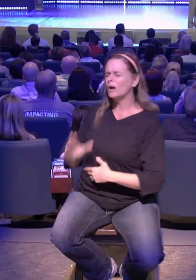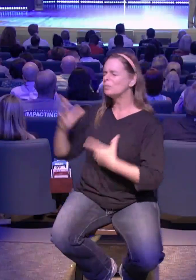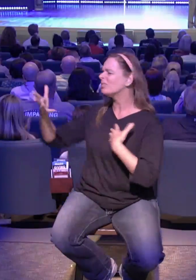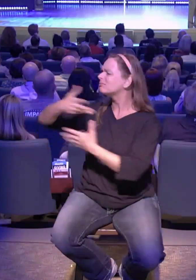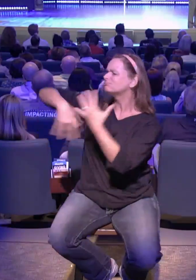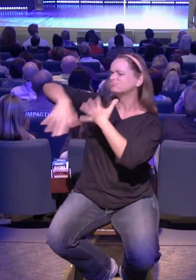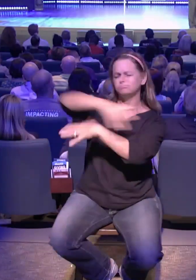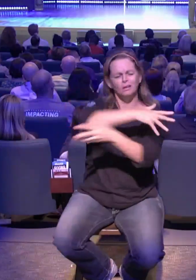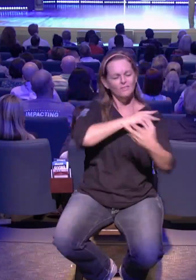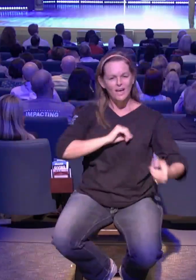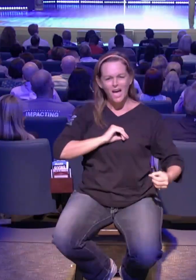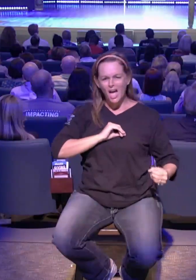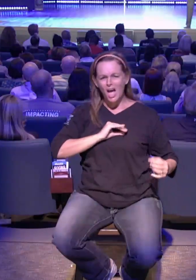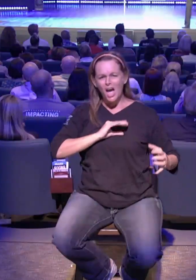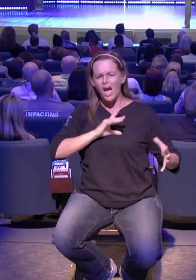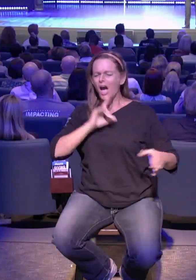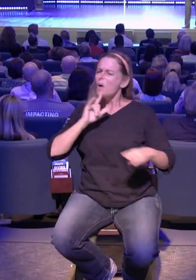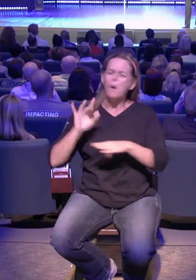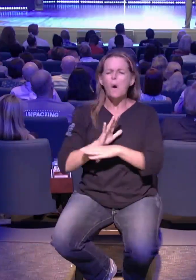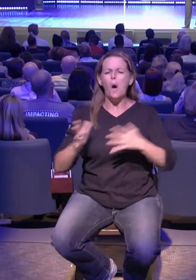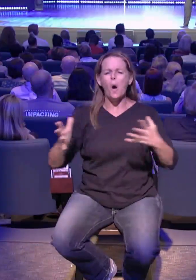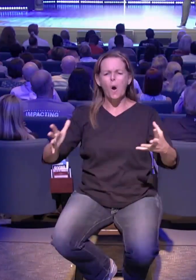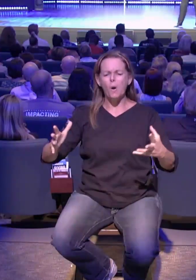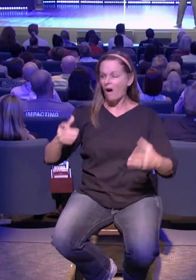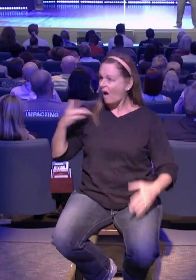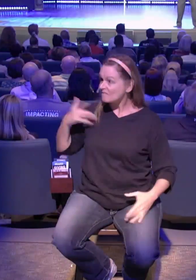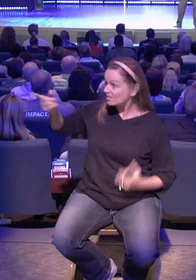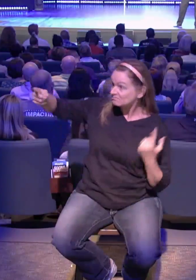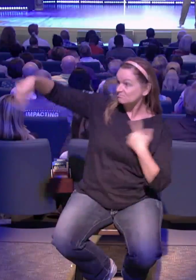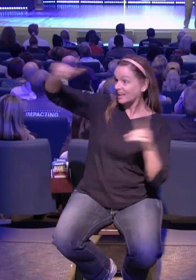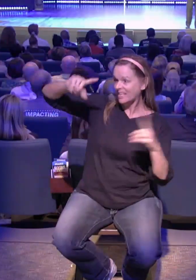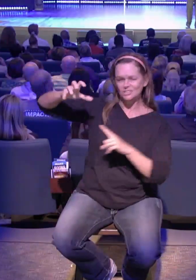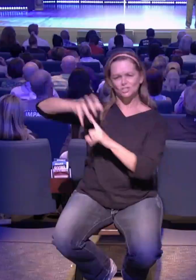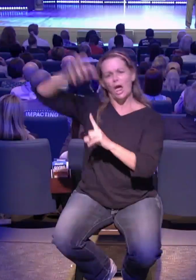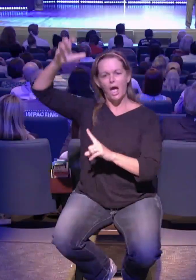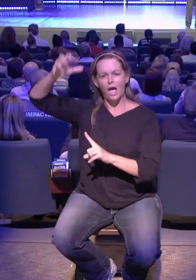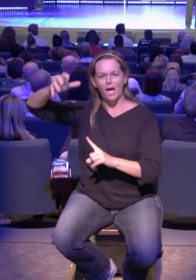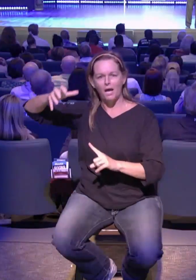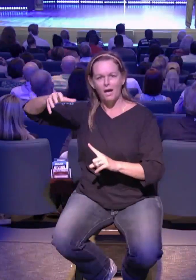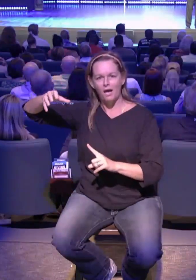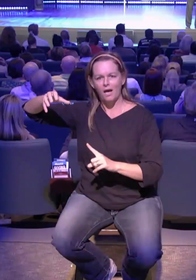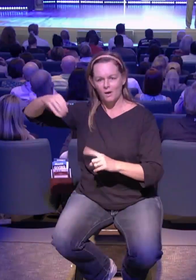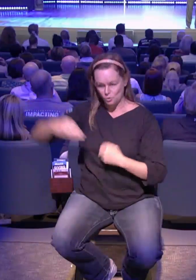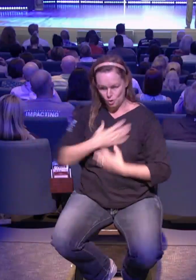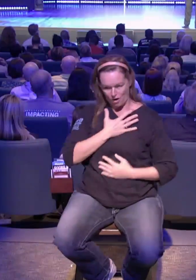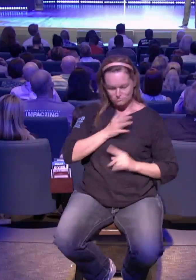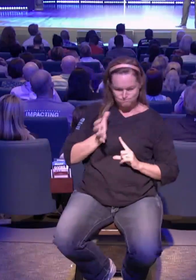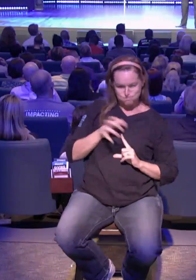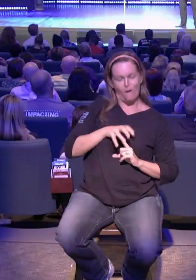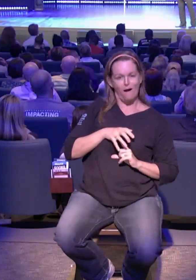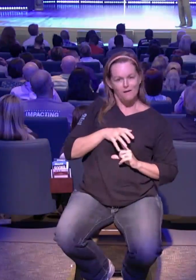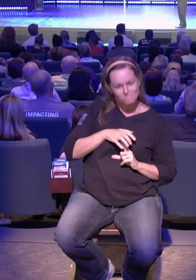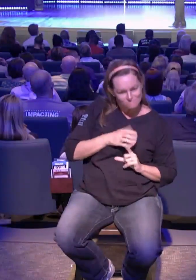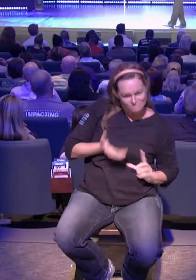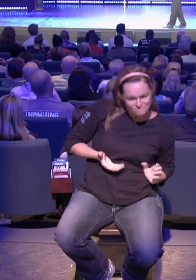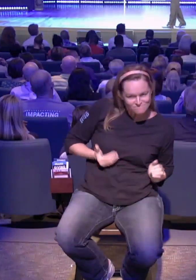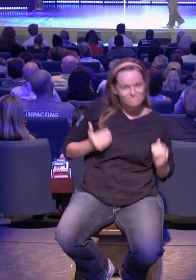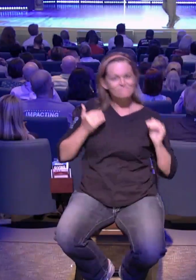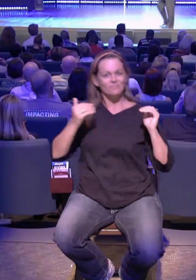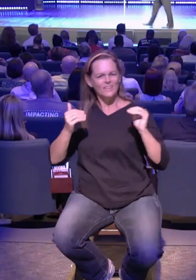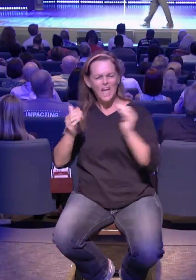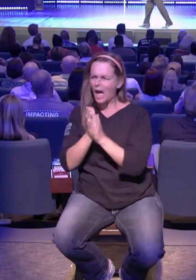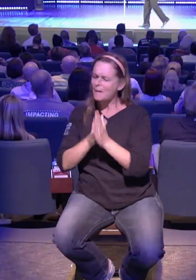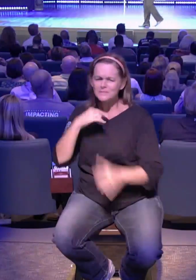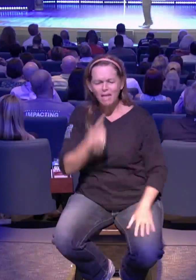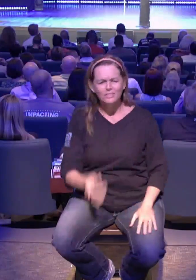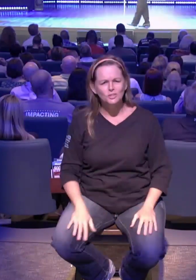people. I like to hang out with champions because they bring the champion out in me. They fire me up.